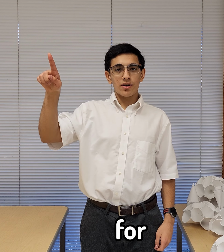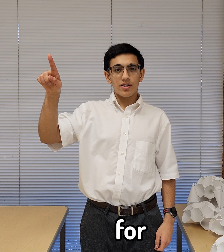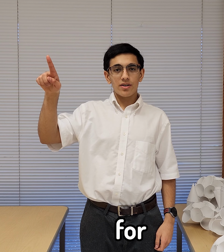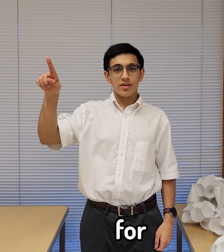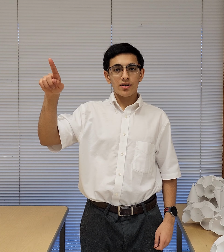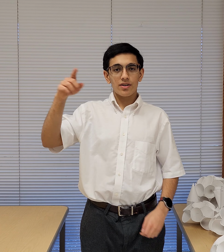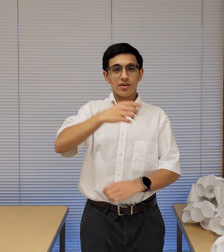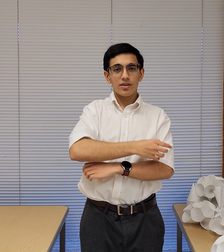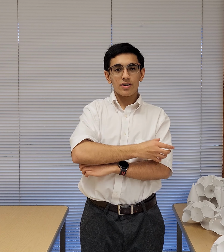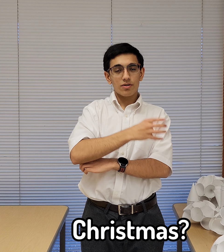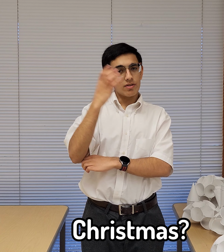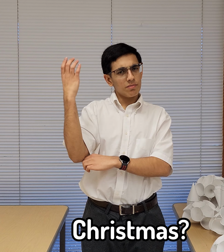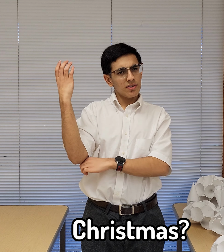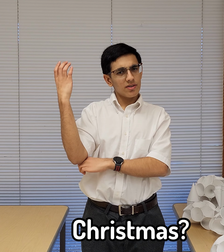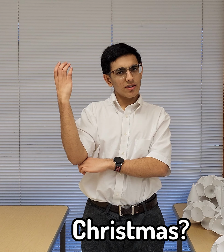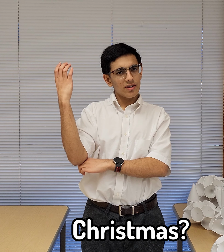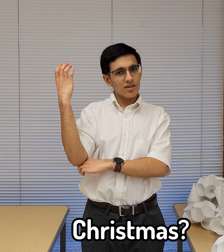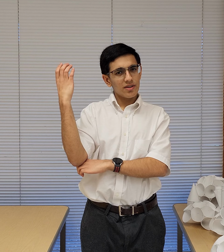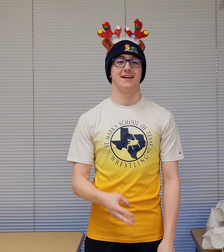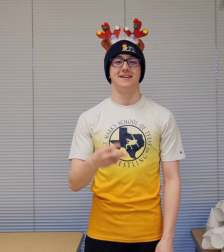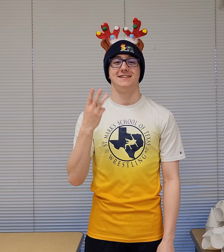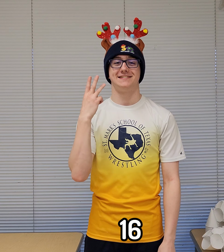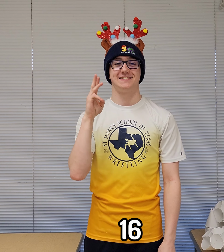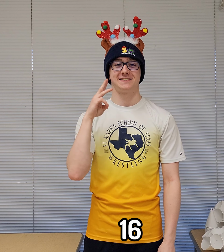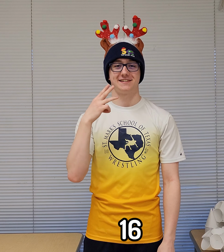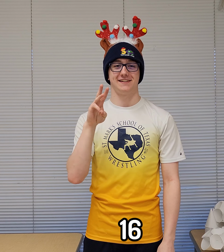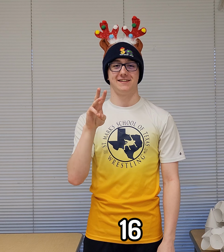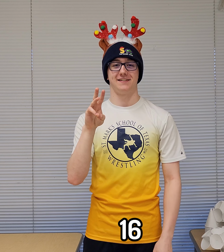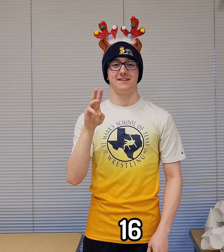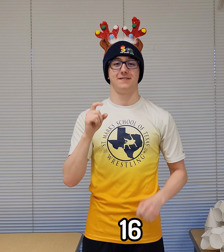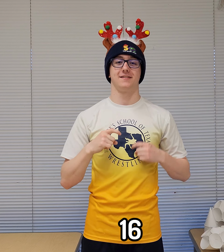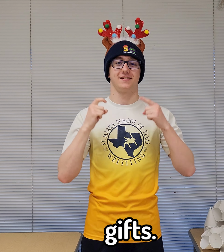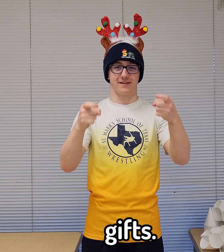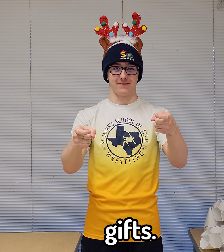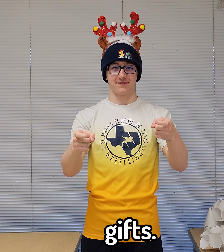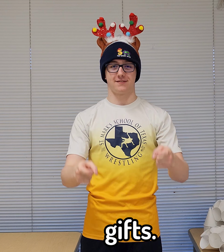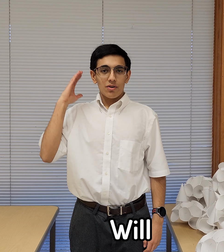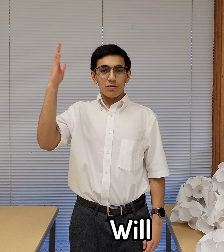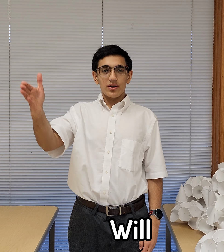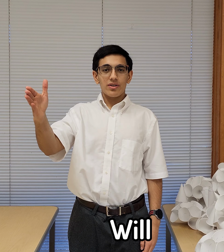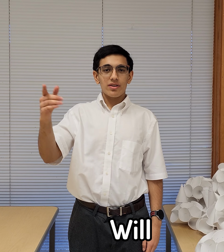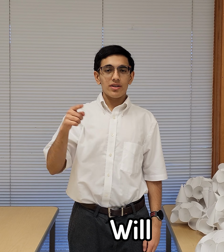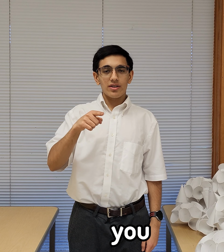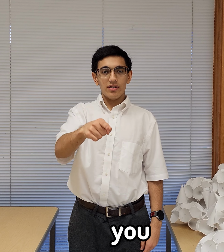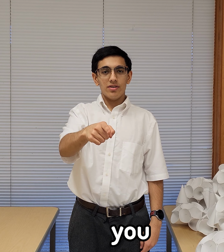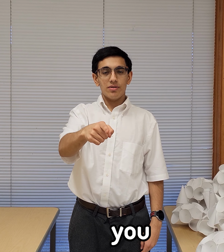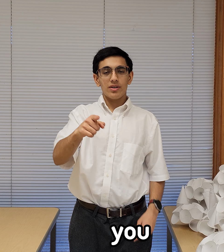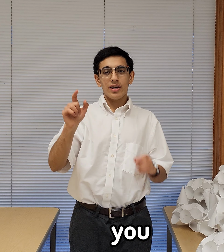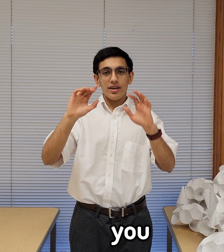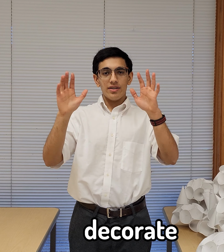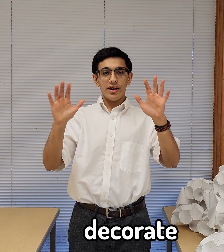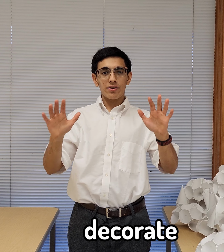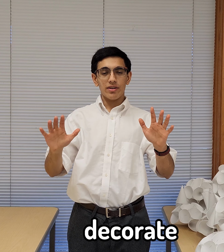Christmas? Sixteen. Yes. Will you decorate